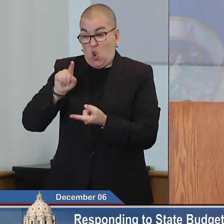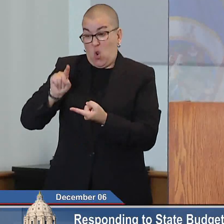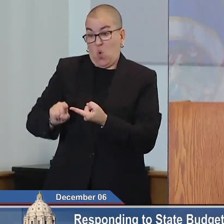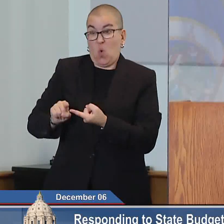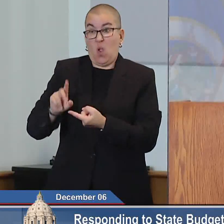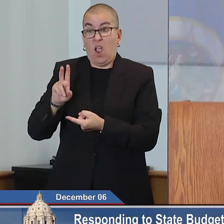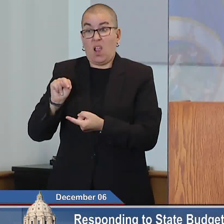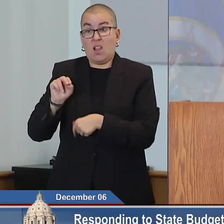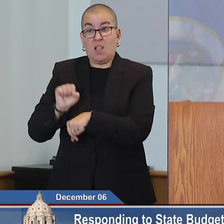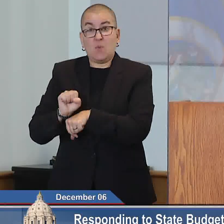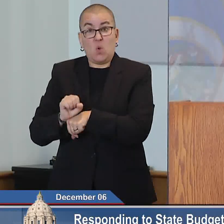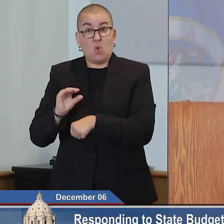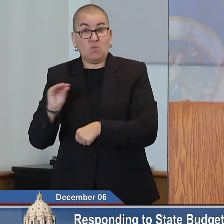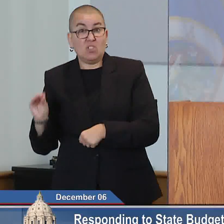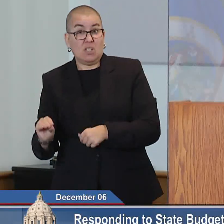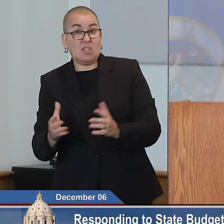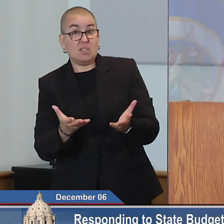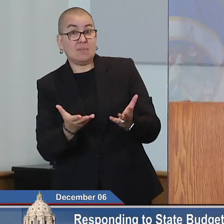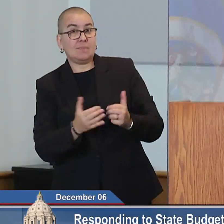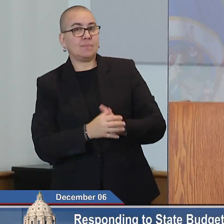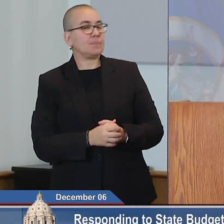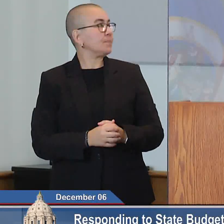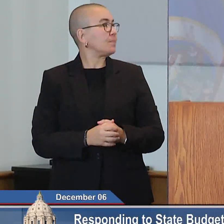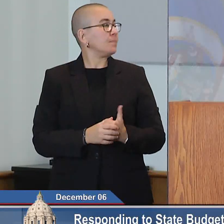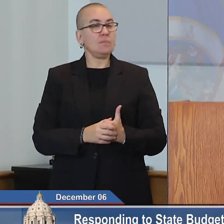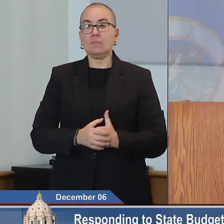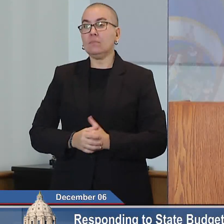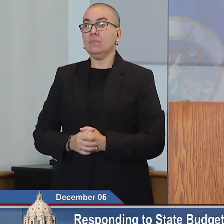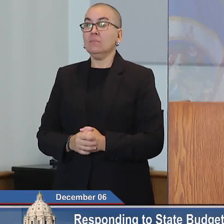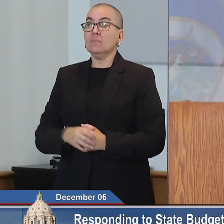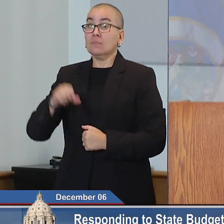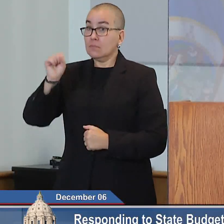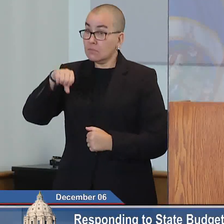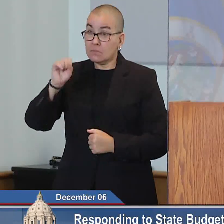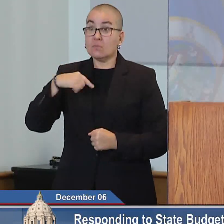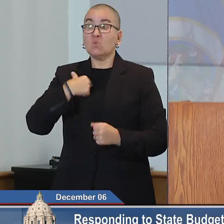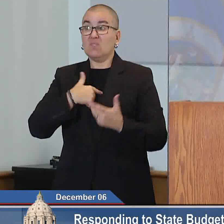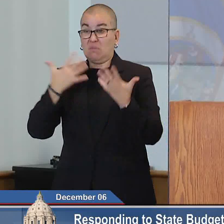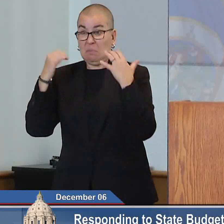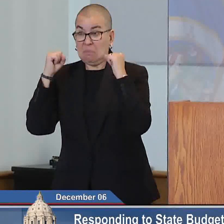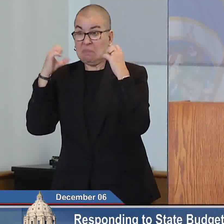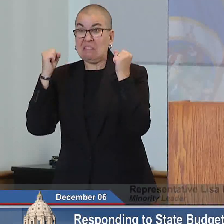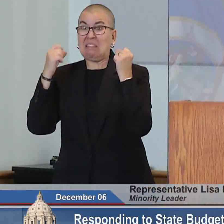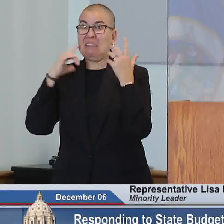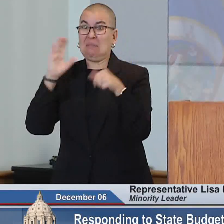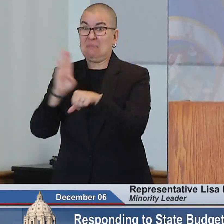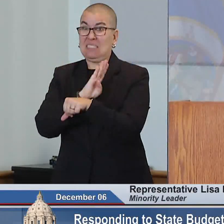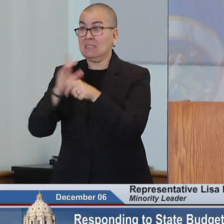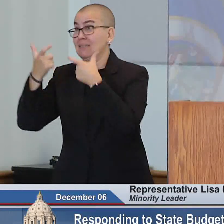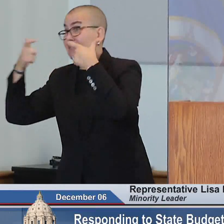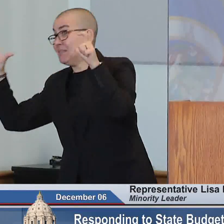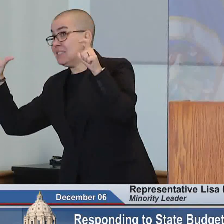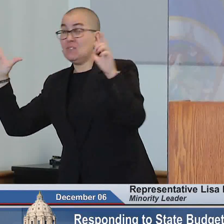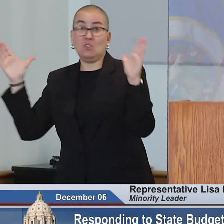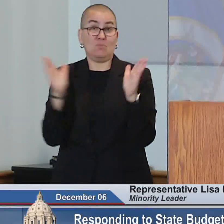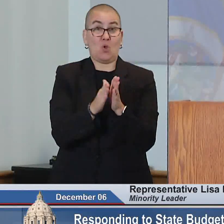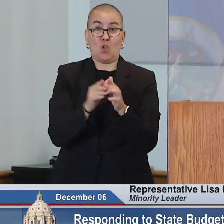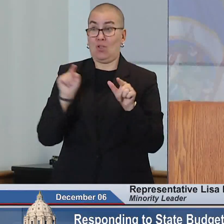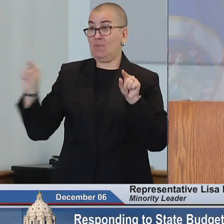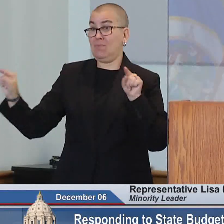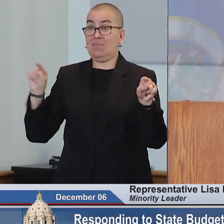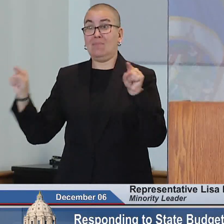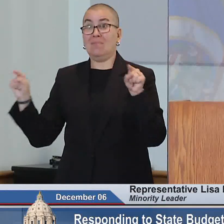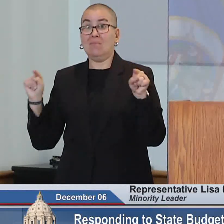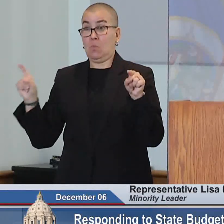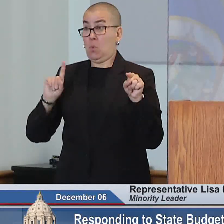retain people in our workforce in our state? I think we have amazing businesses, both large and small, in Minnesota. It's places that we want people to work. So